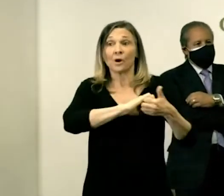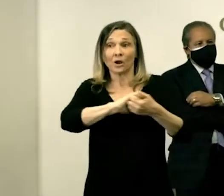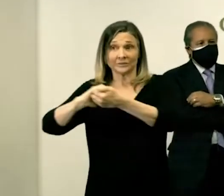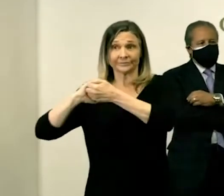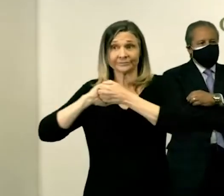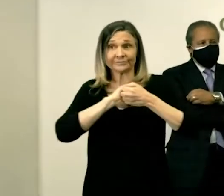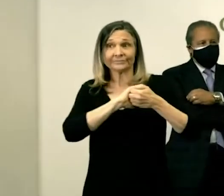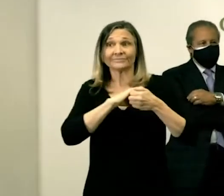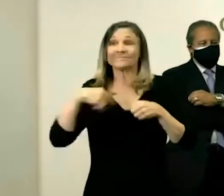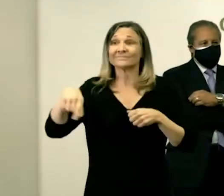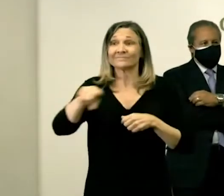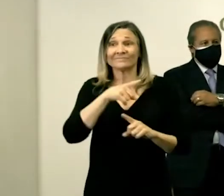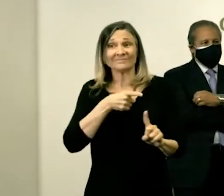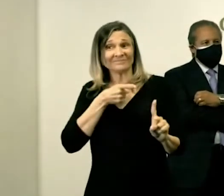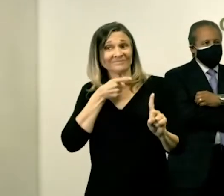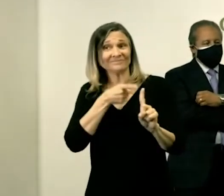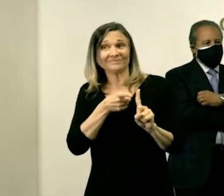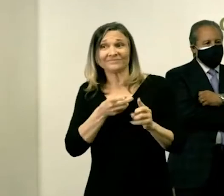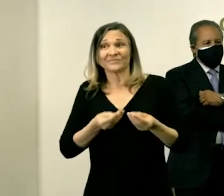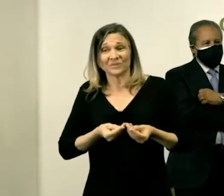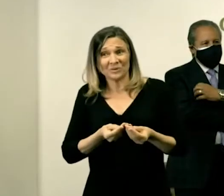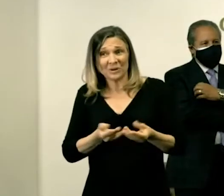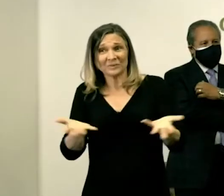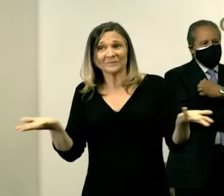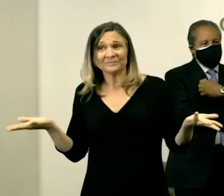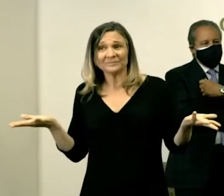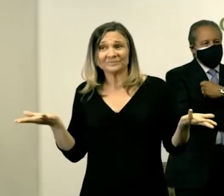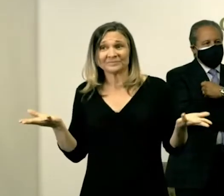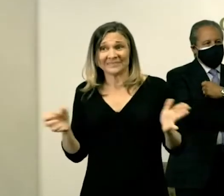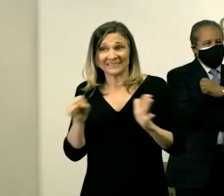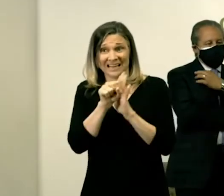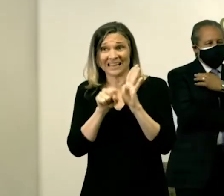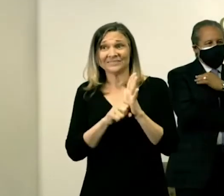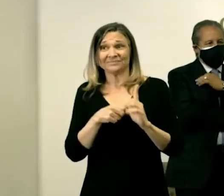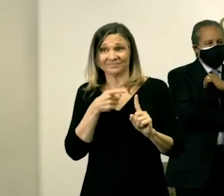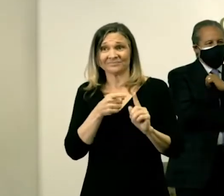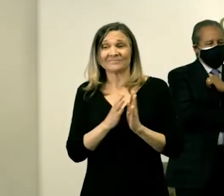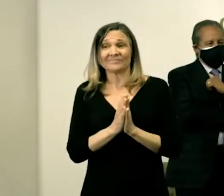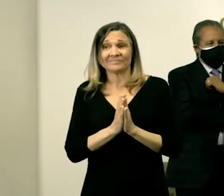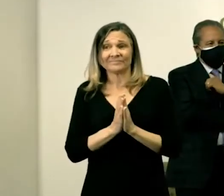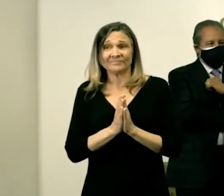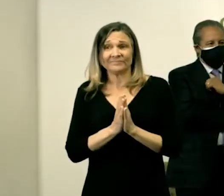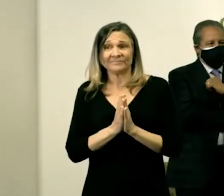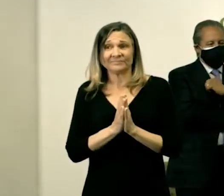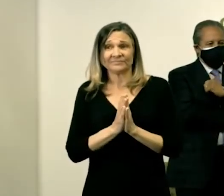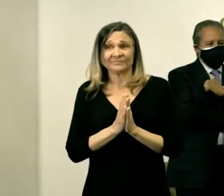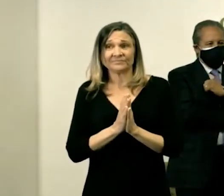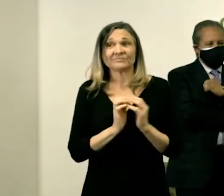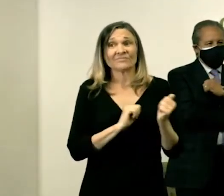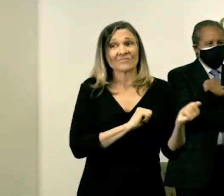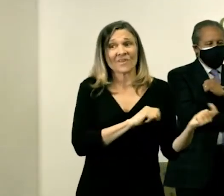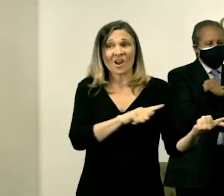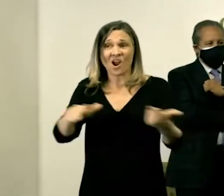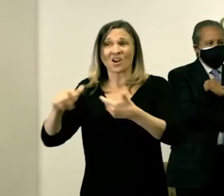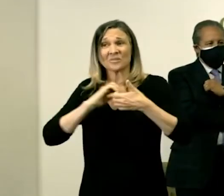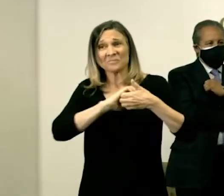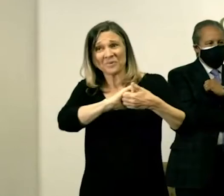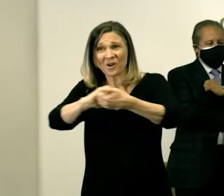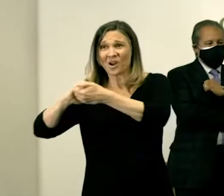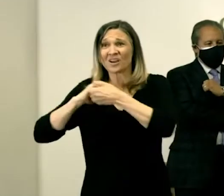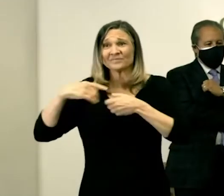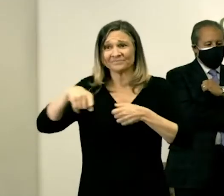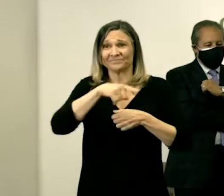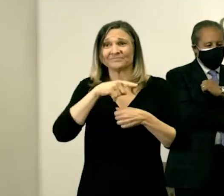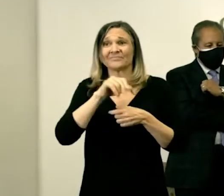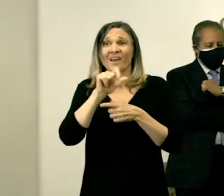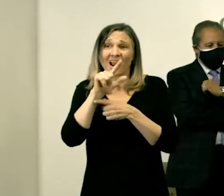key distributors of vaccines, the state, to all of the partners that are doing the hard work like Ultimed and many other